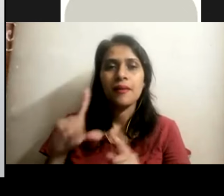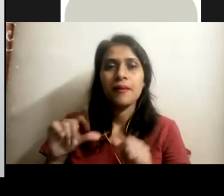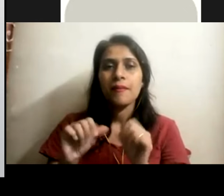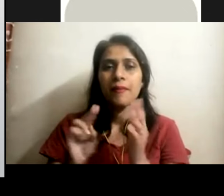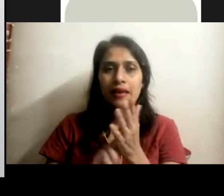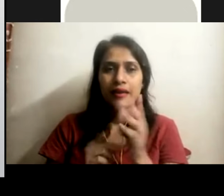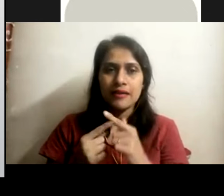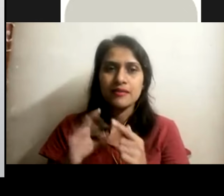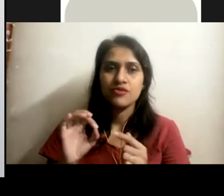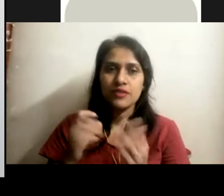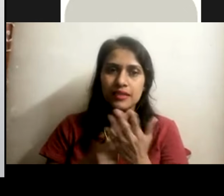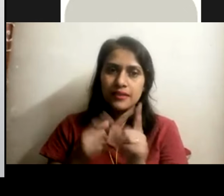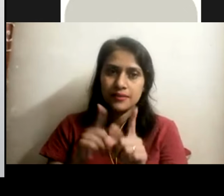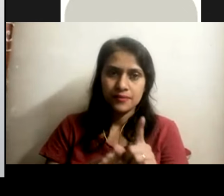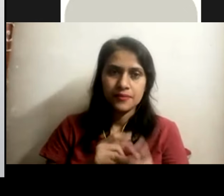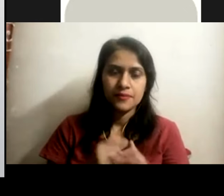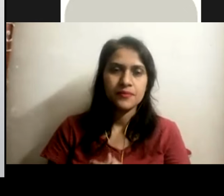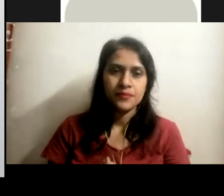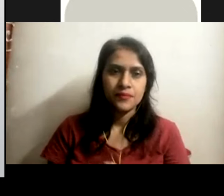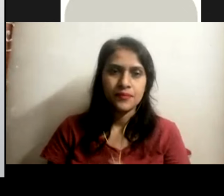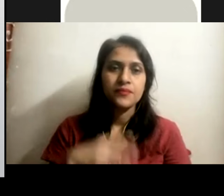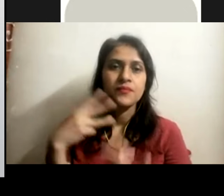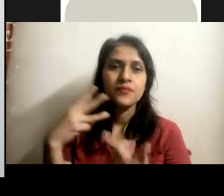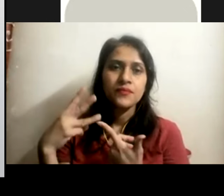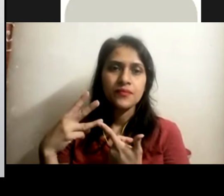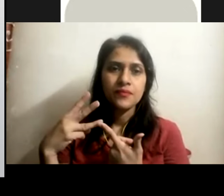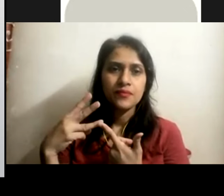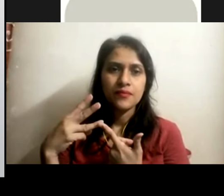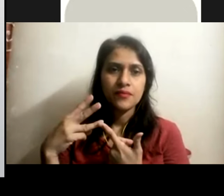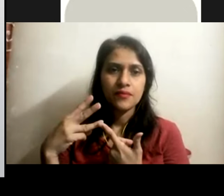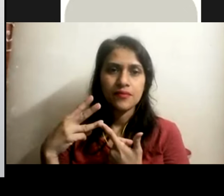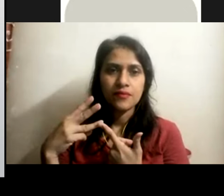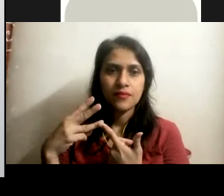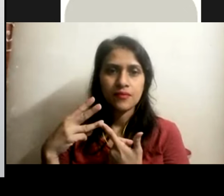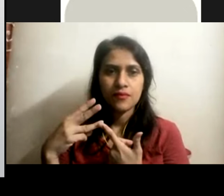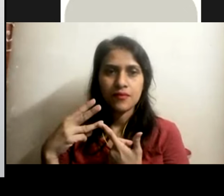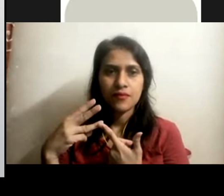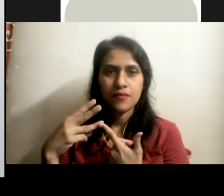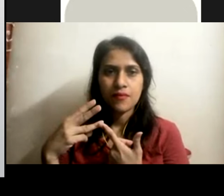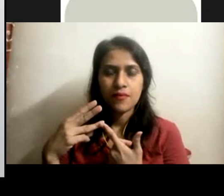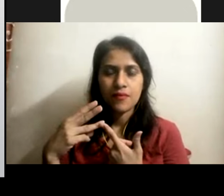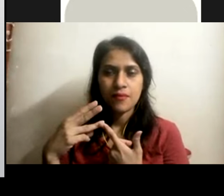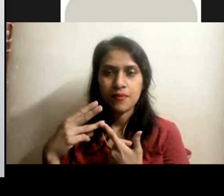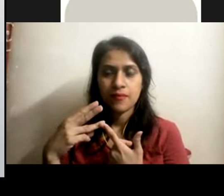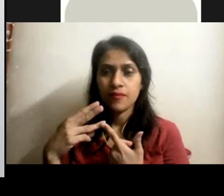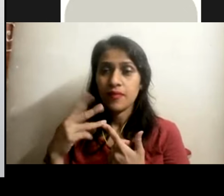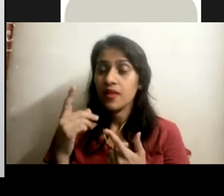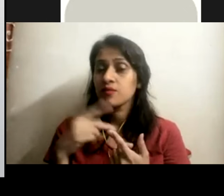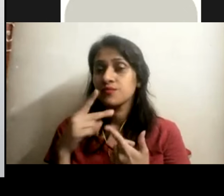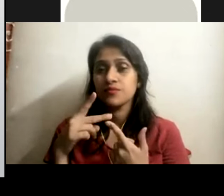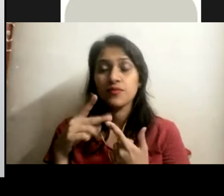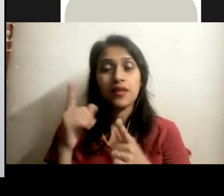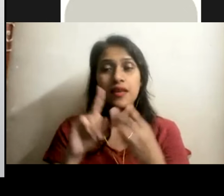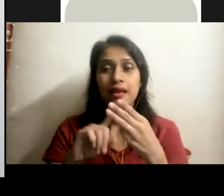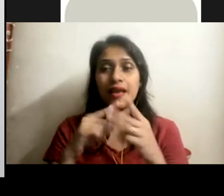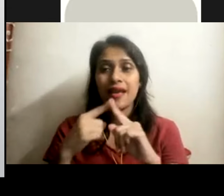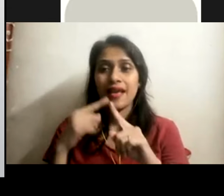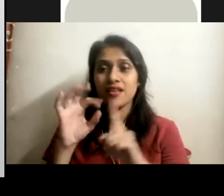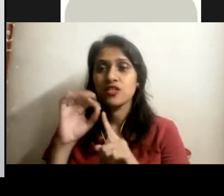and all. The third category is the explanatory research, which basically tries to answer the why questions, the